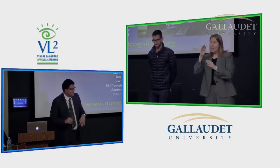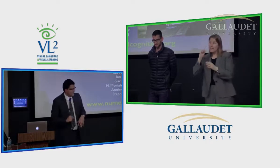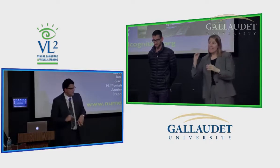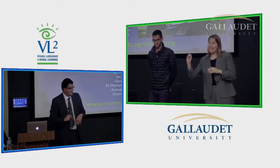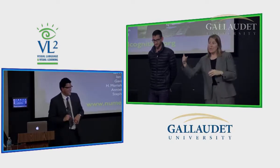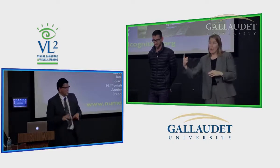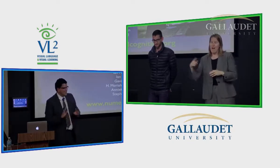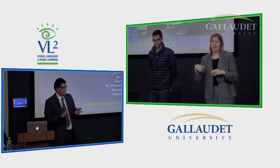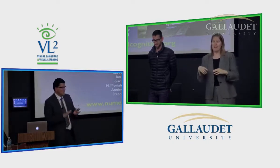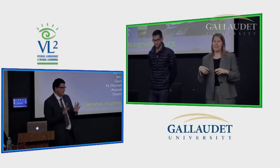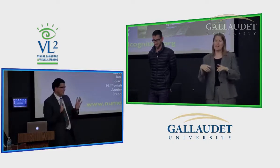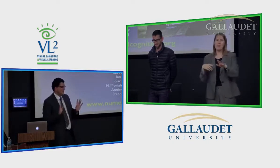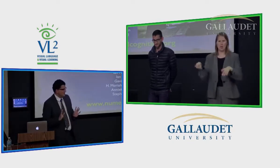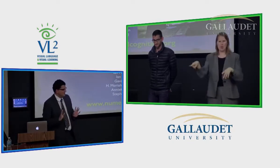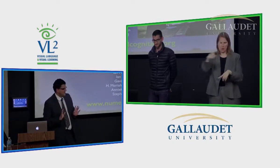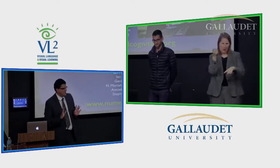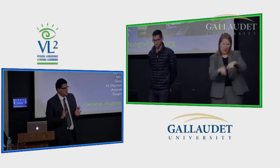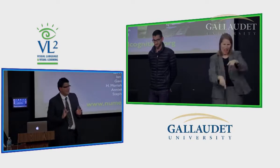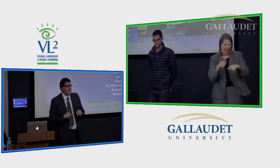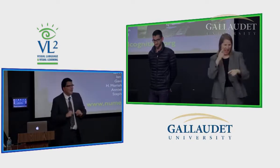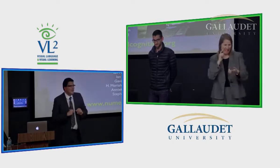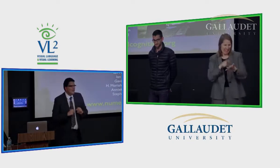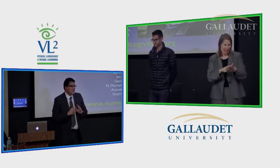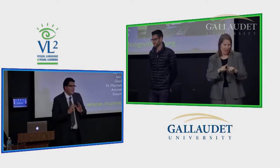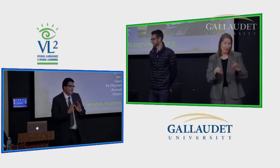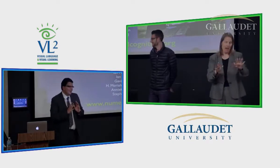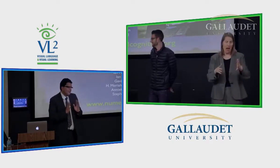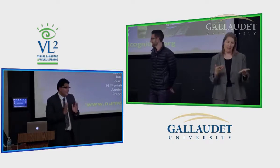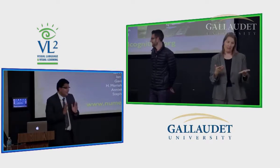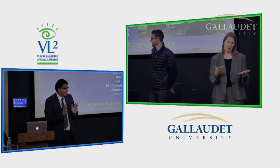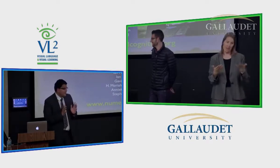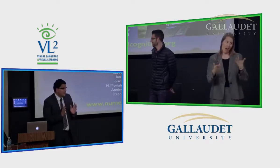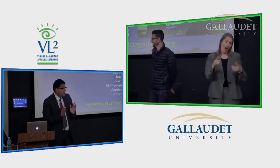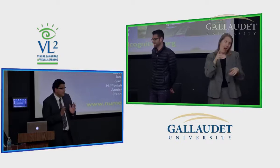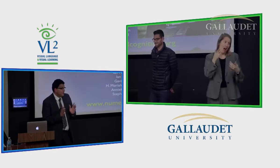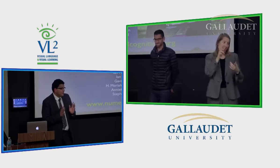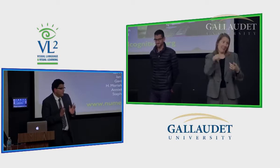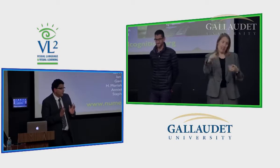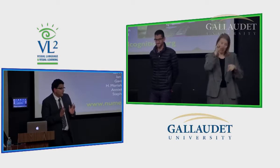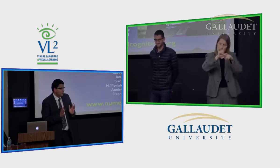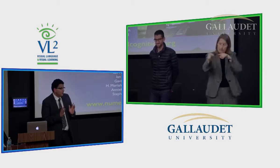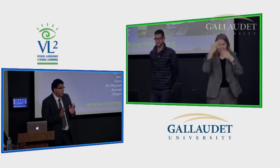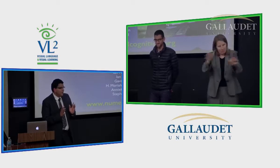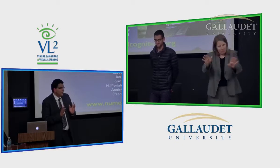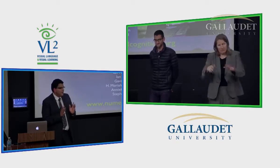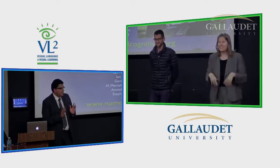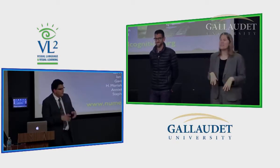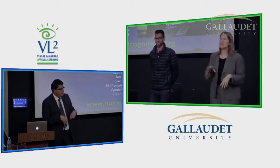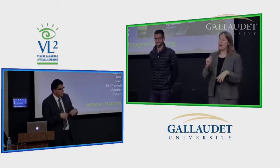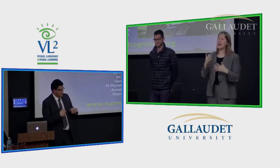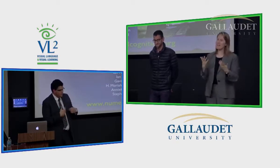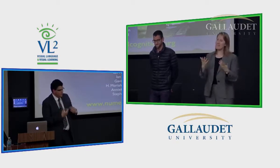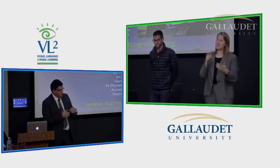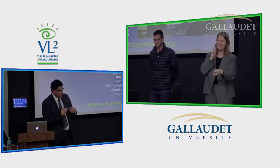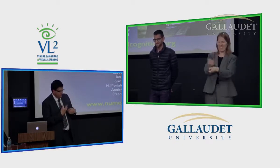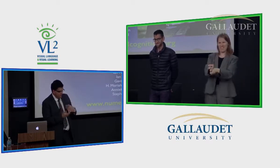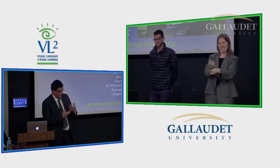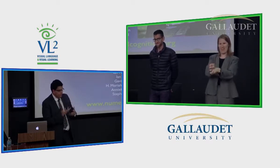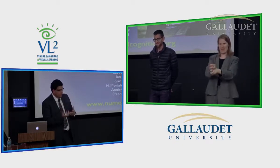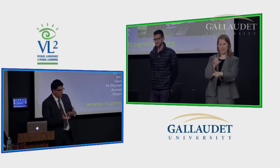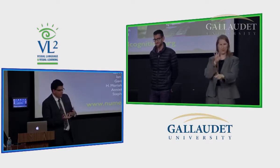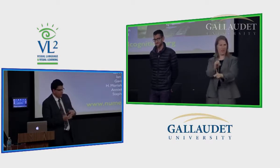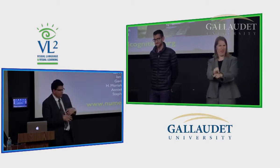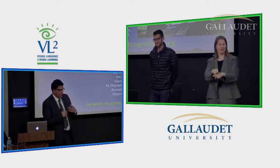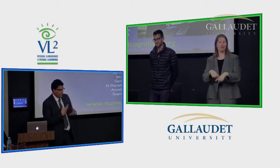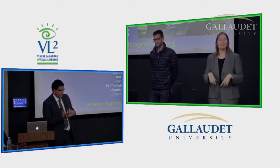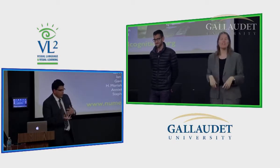to sort of say that you couldn't. Maybe you could. But it would at the very least be very difficult. So the symbol system, that's also the